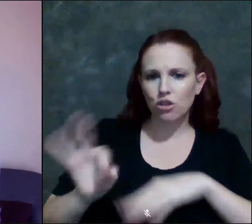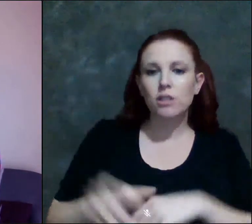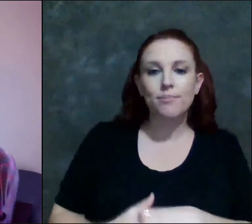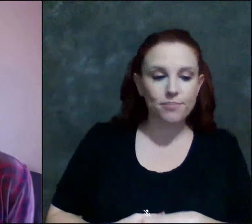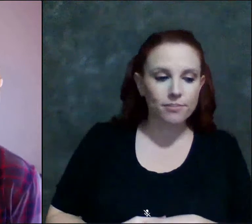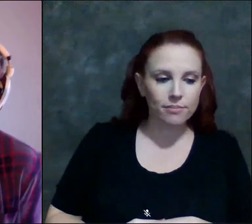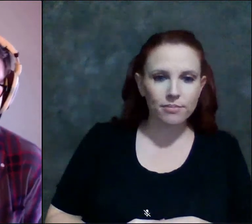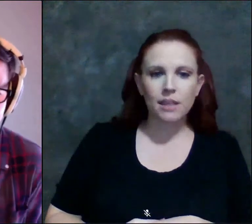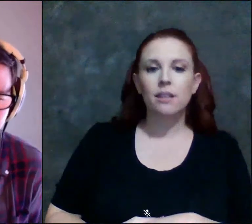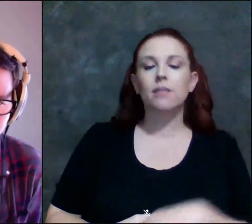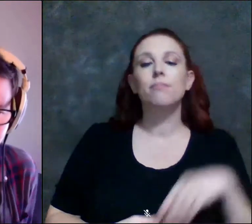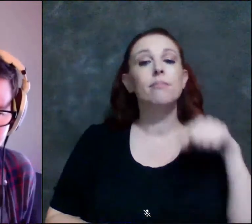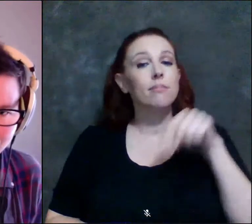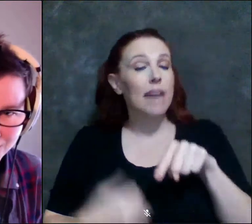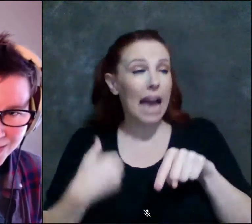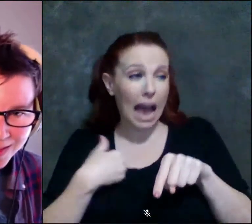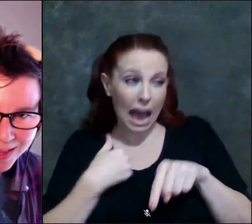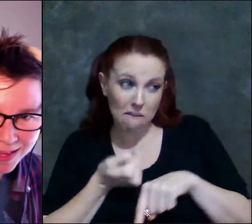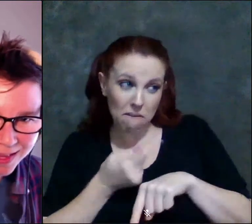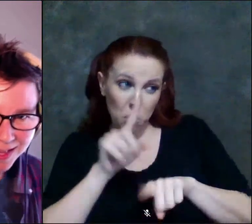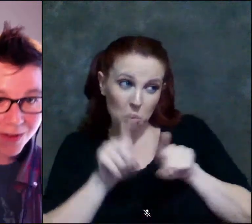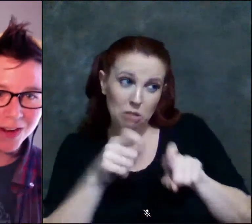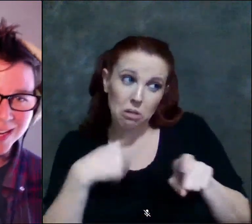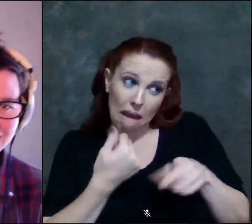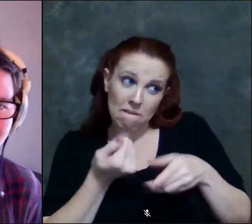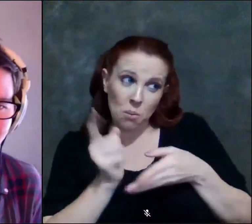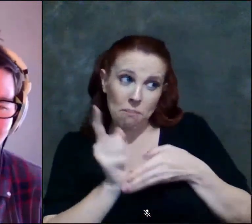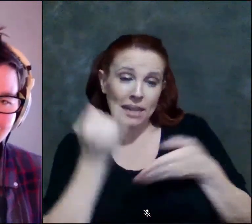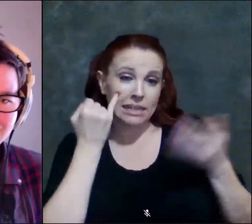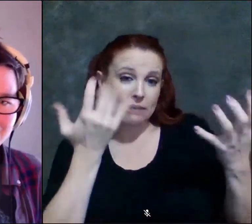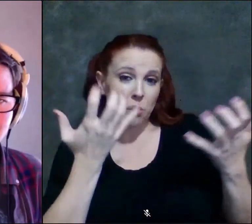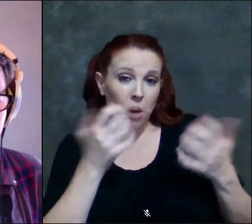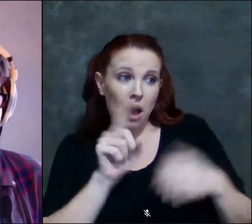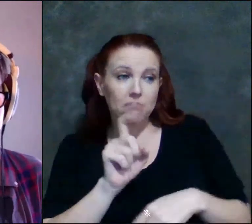There's a couple of questions in the Q&A. Oh. You have a couple of minutes if you want. Oh, great.